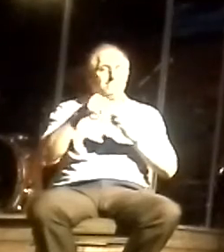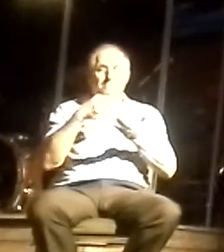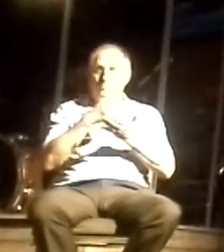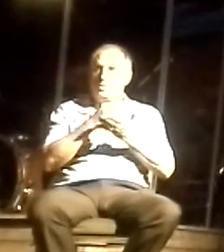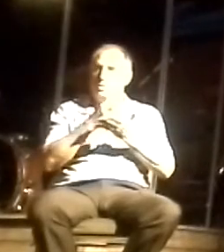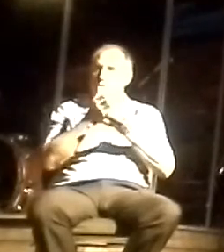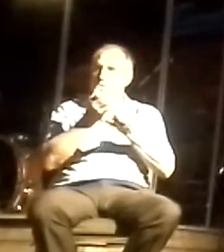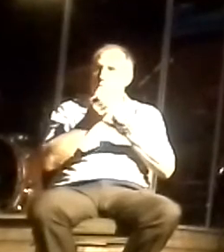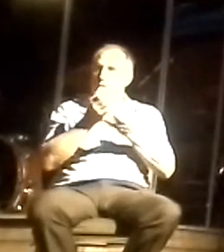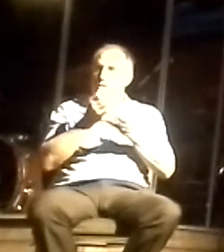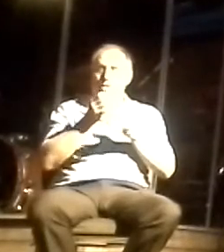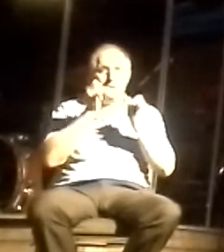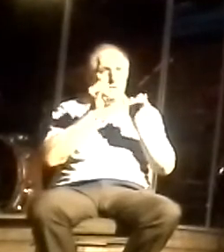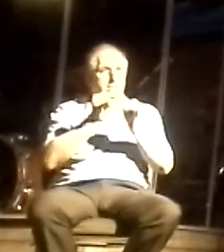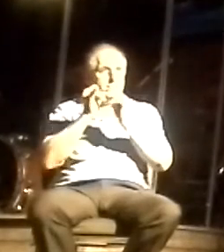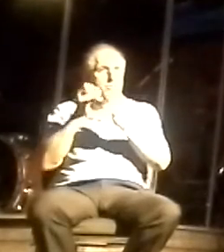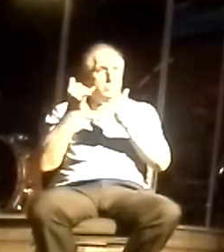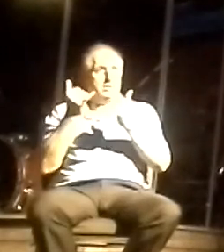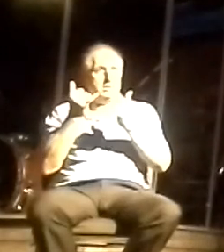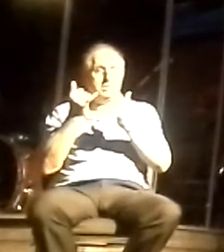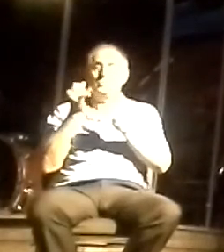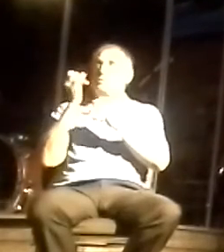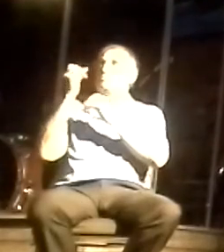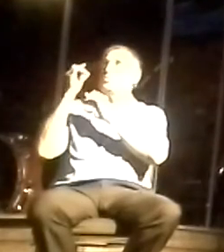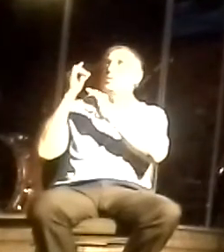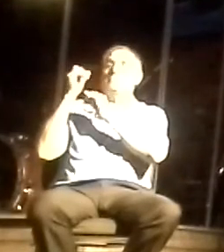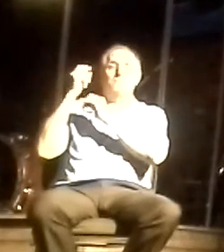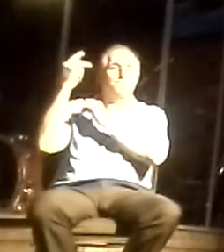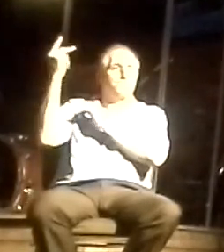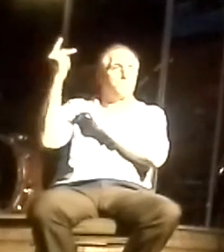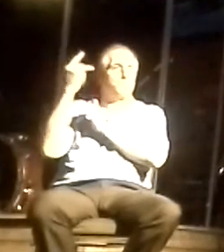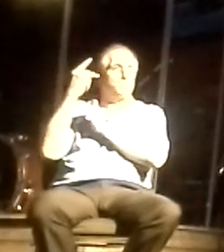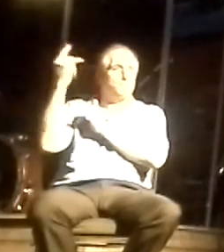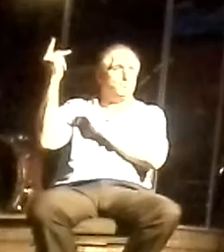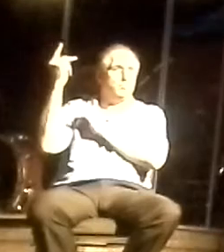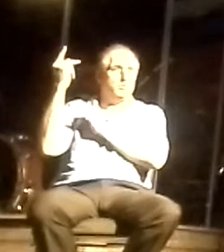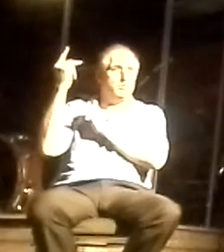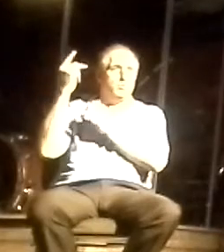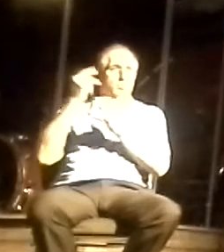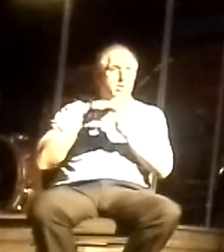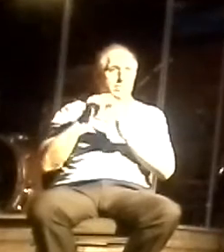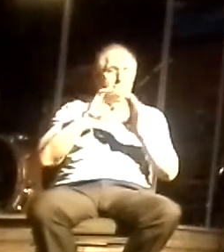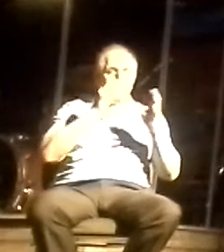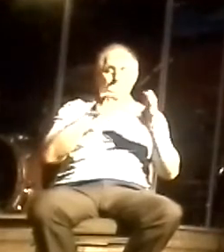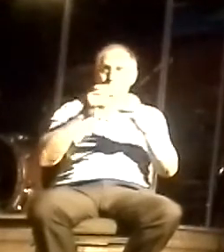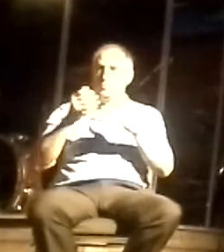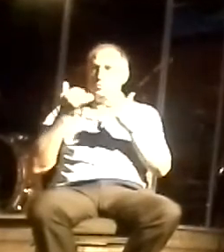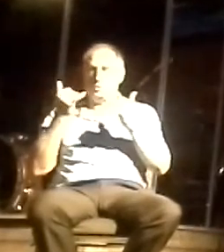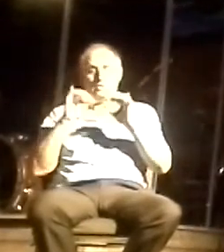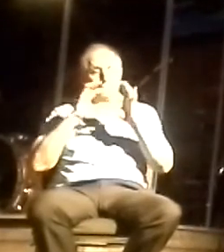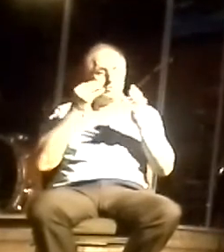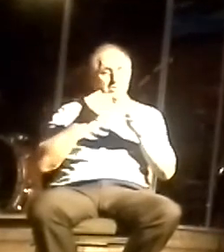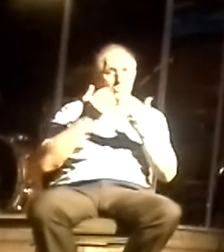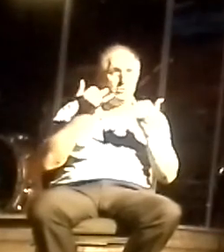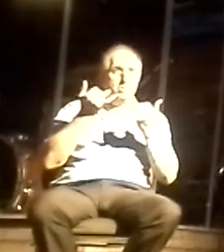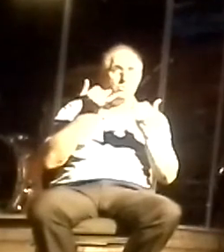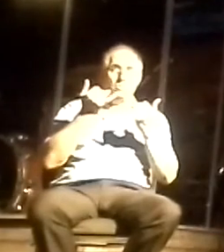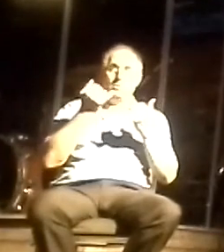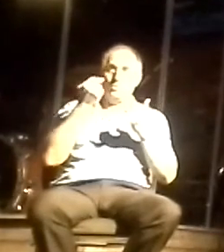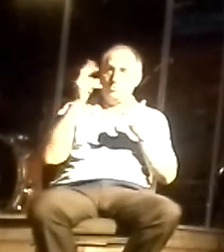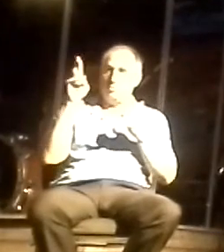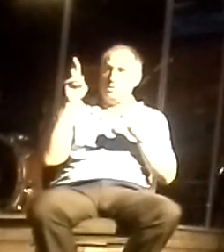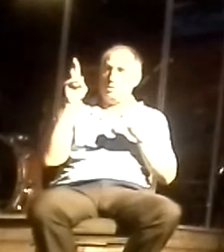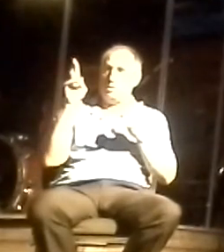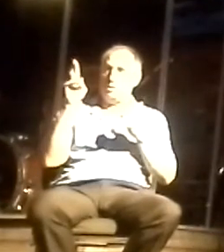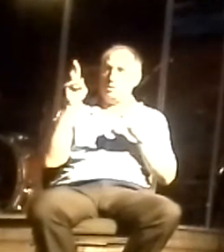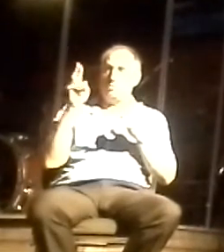very, very individual today between you and Jesus. A lot of times we'll circle up or we'll take communion together as a family. Today when you're ready during this next song of